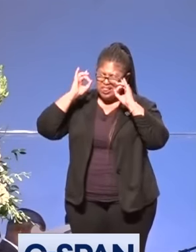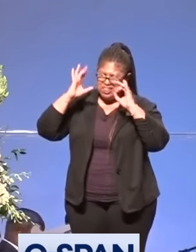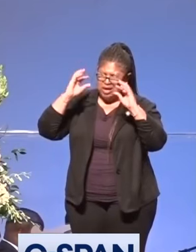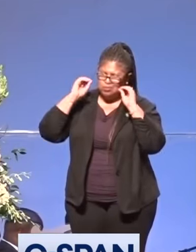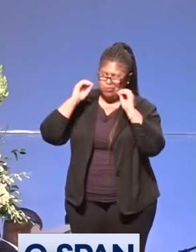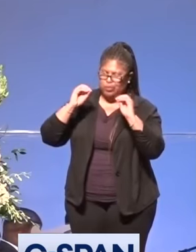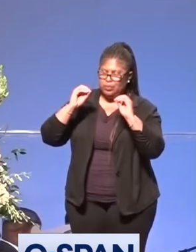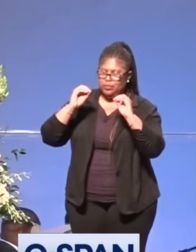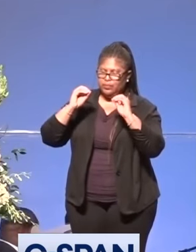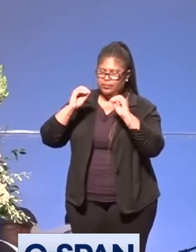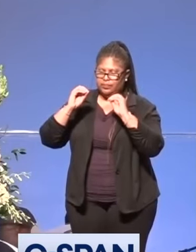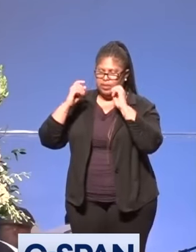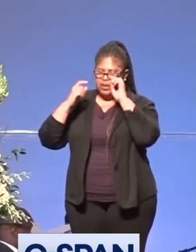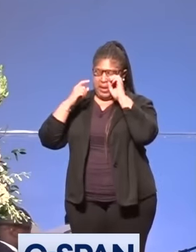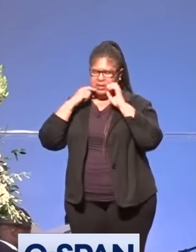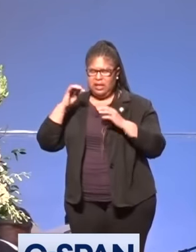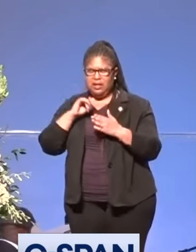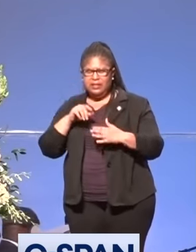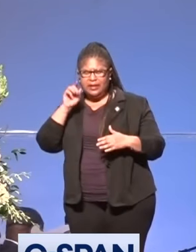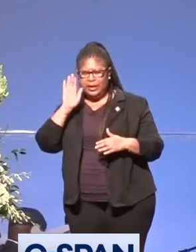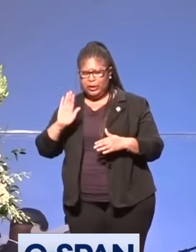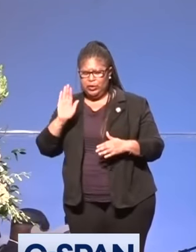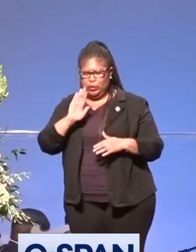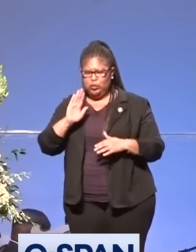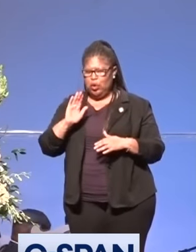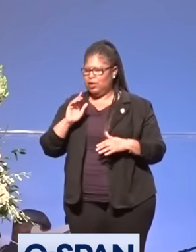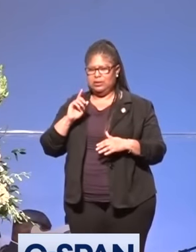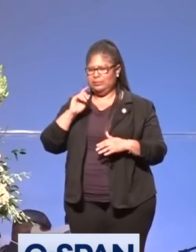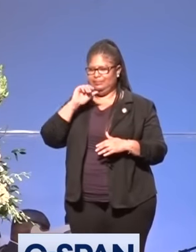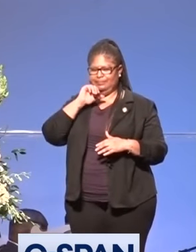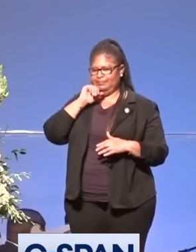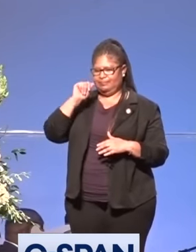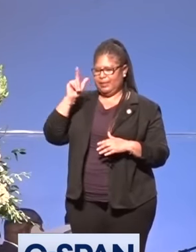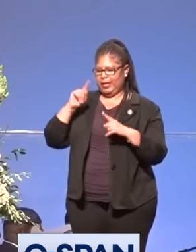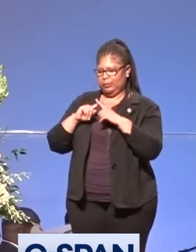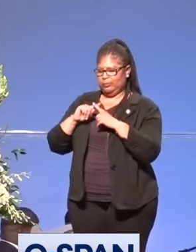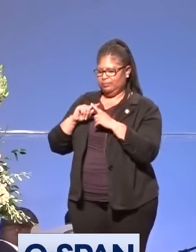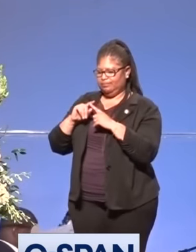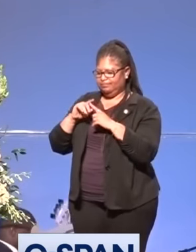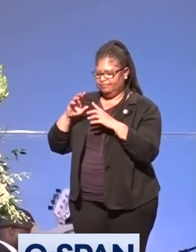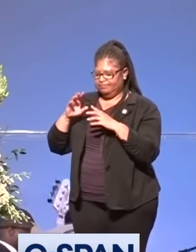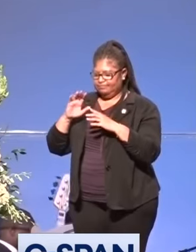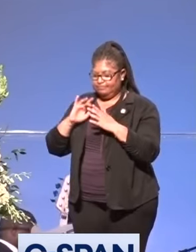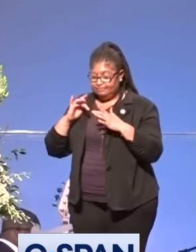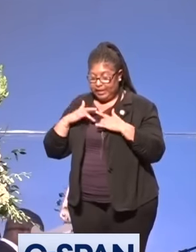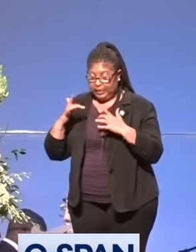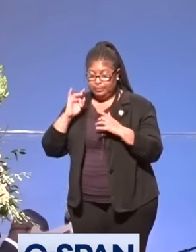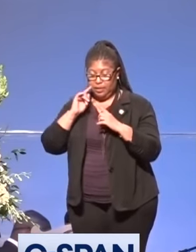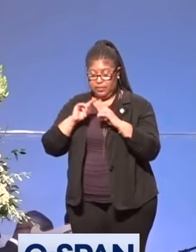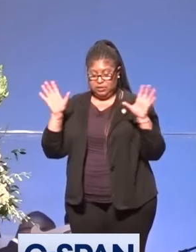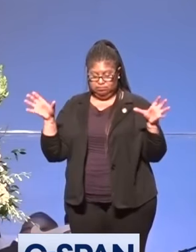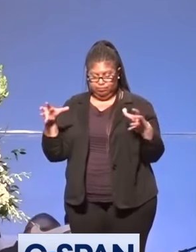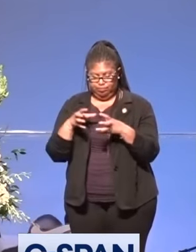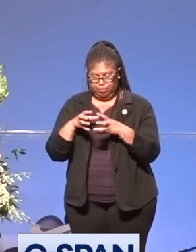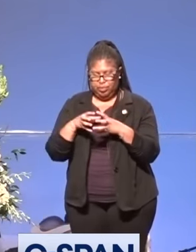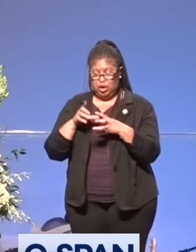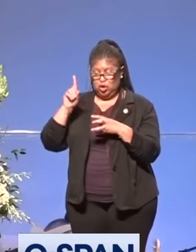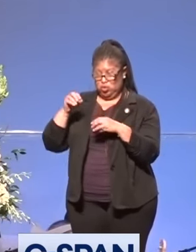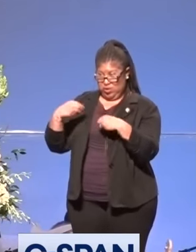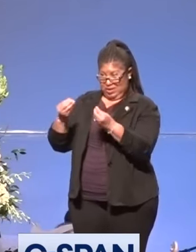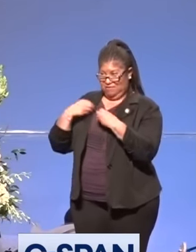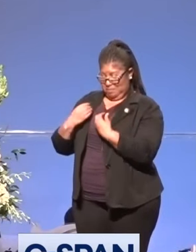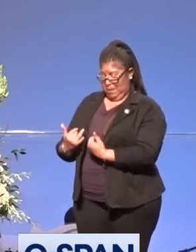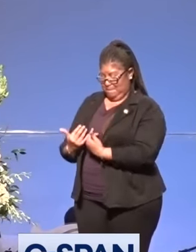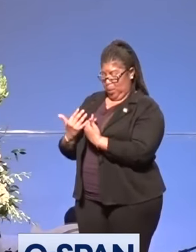hate and despise your feast and will not take delight in your solemn assemblies. Though ye offer me burnt offerings and